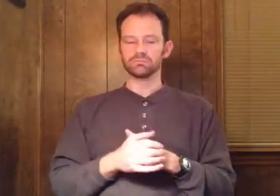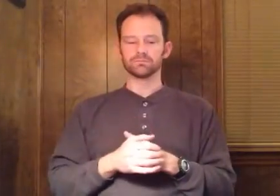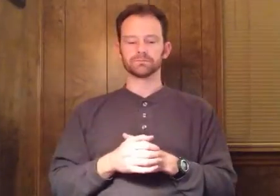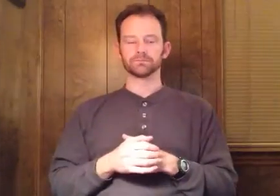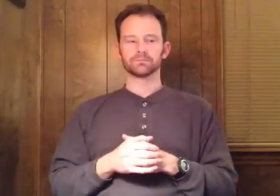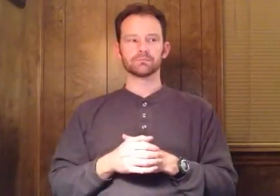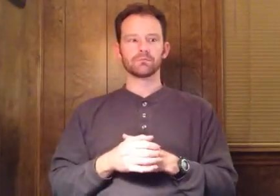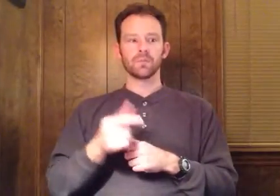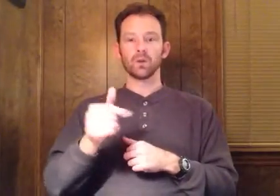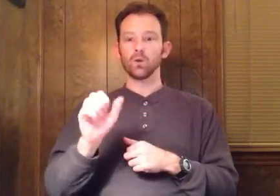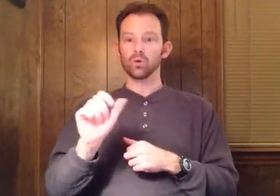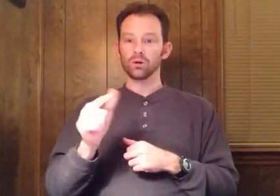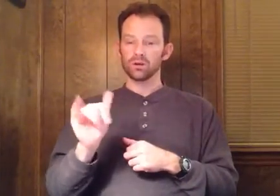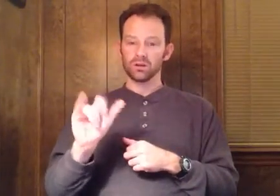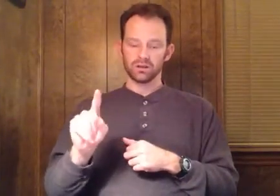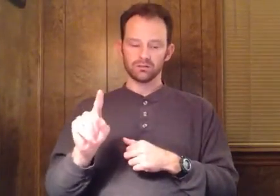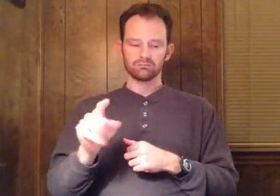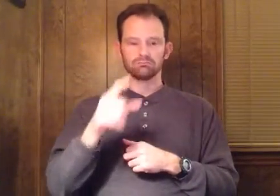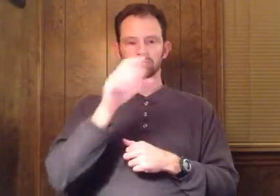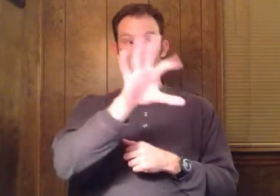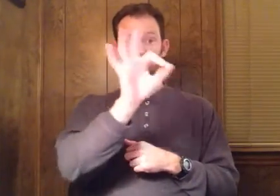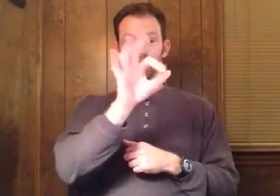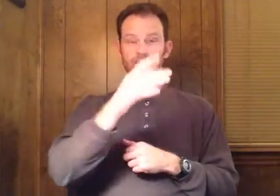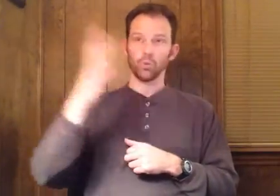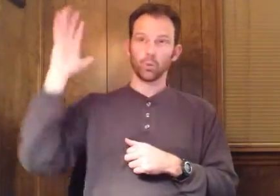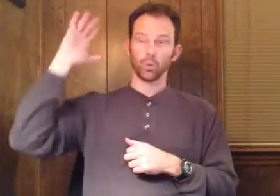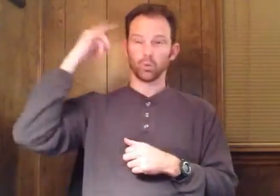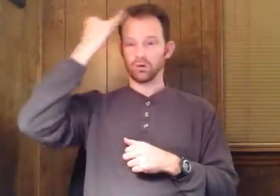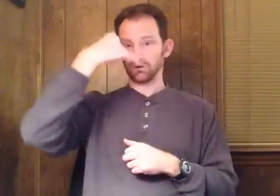The Golgi apparatus discovered by the Italian scientist Camillo Golgi.